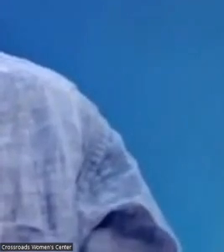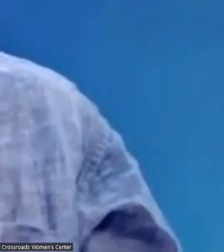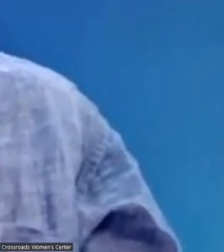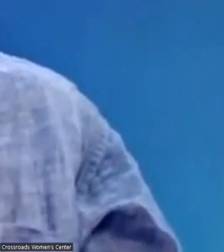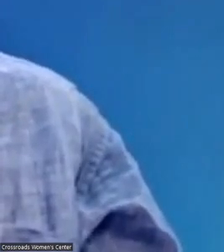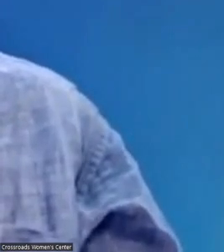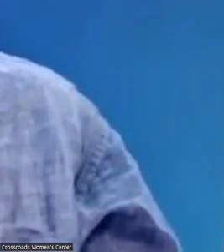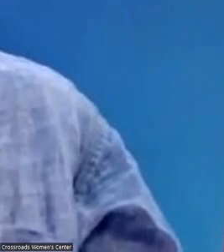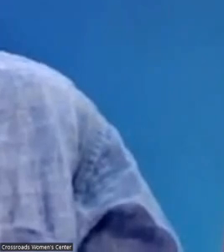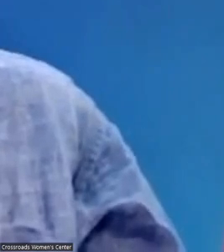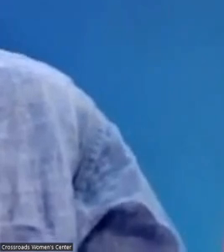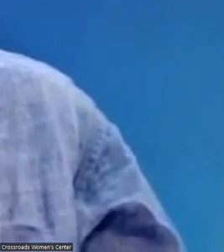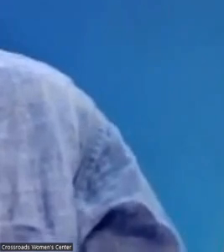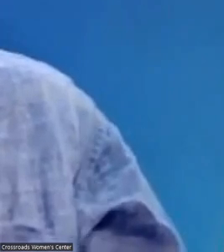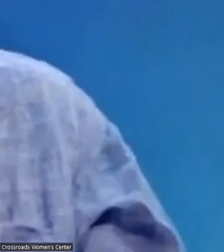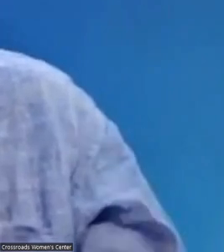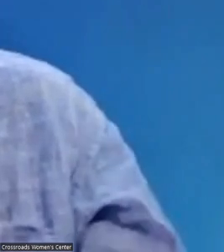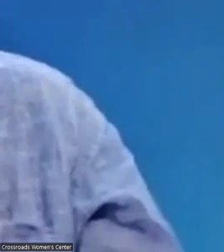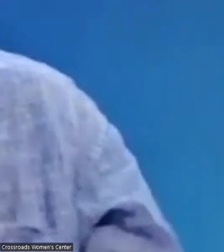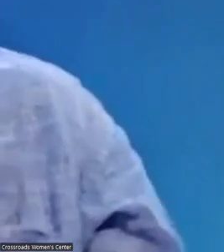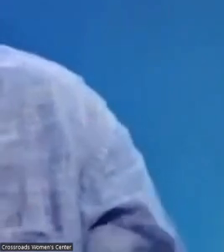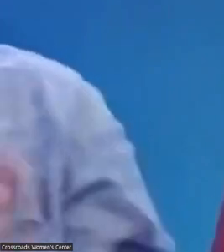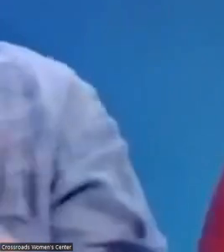policies, and they make sure that they are included.